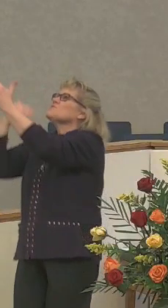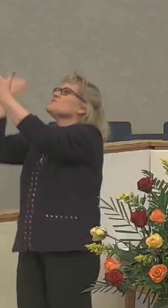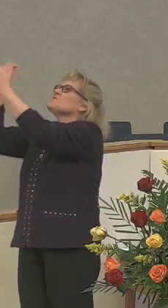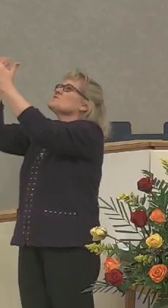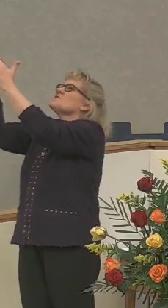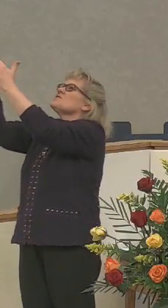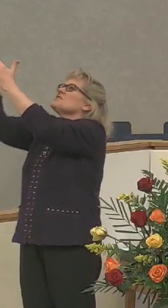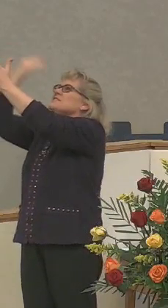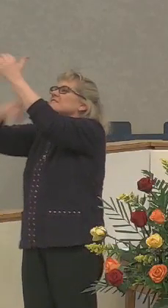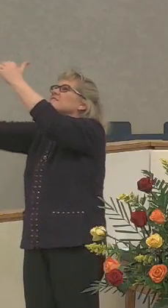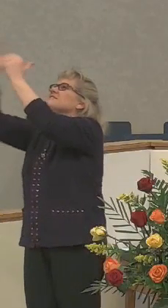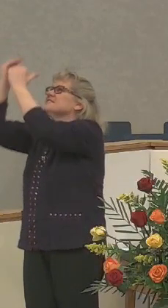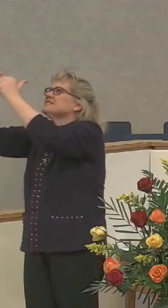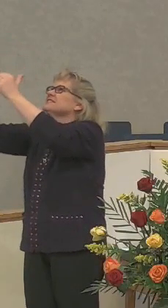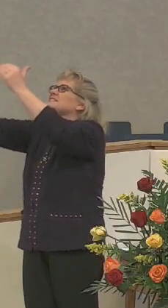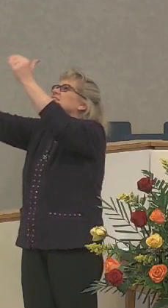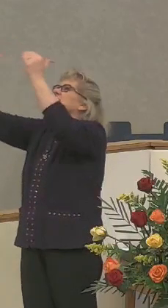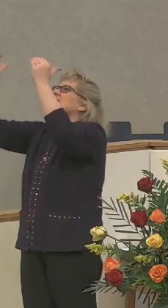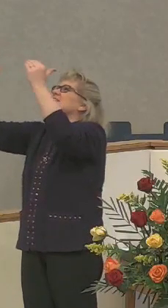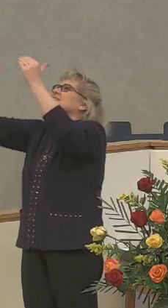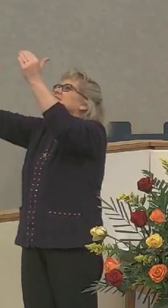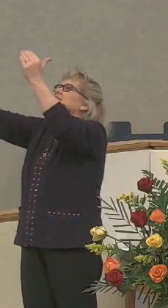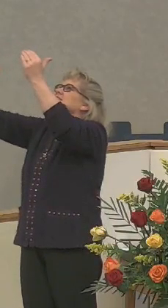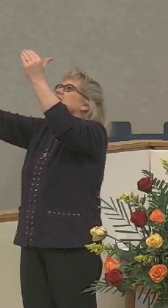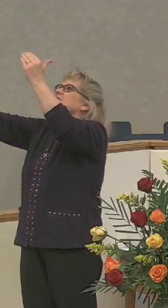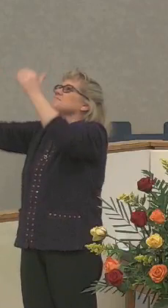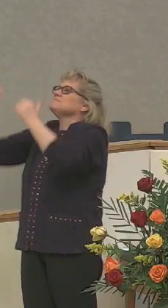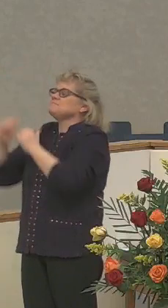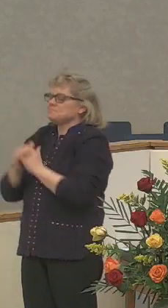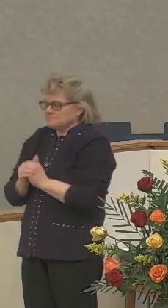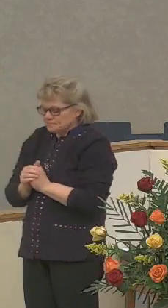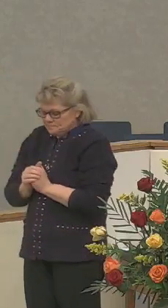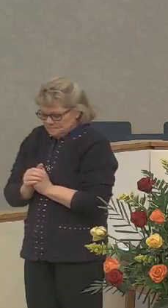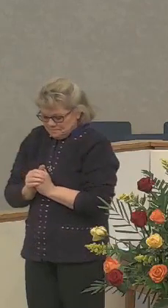of the way.